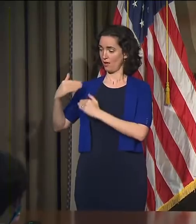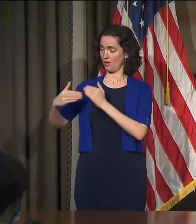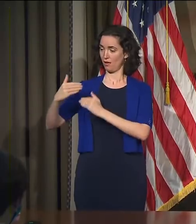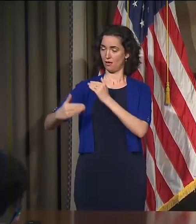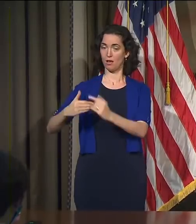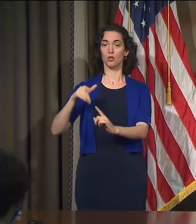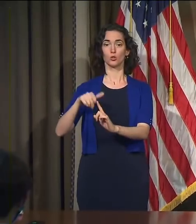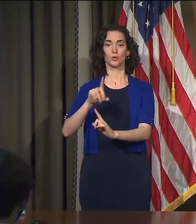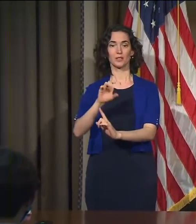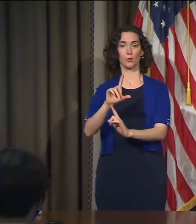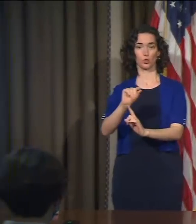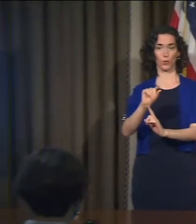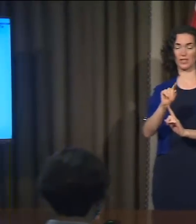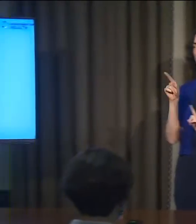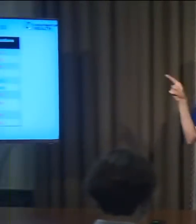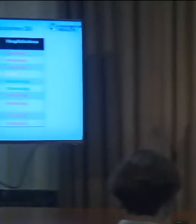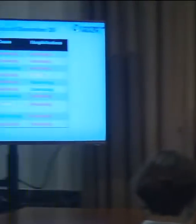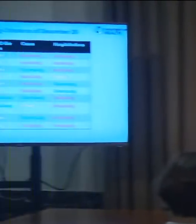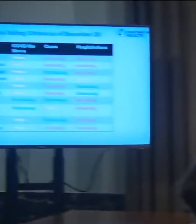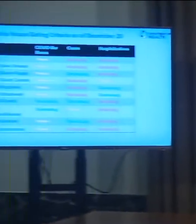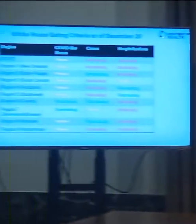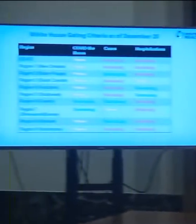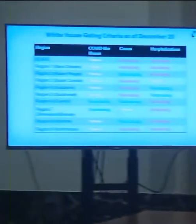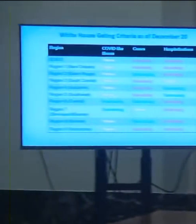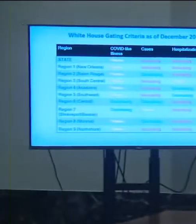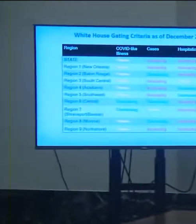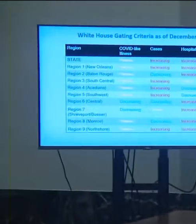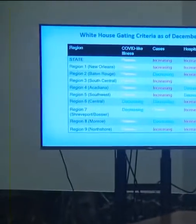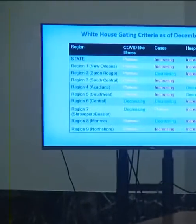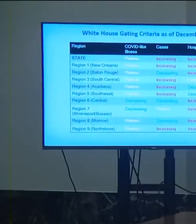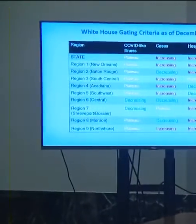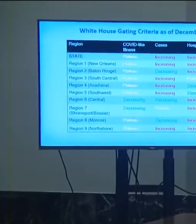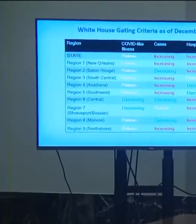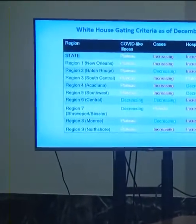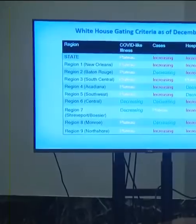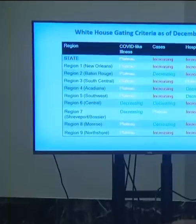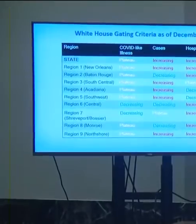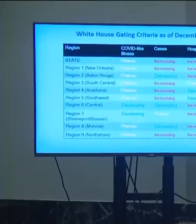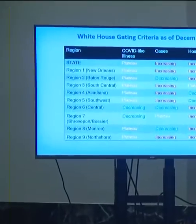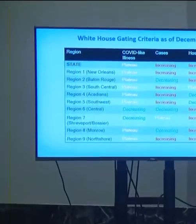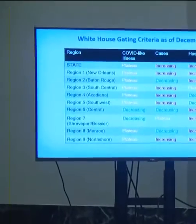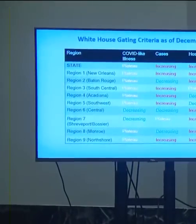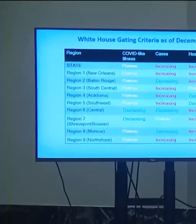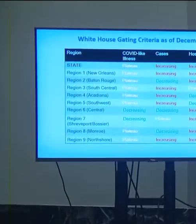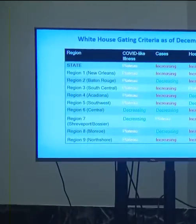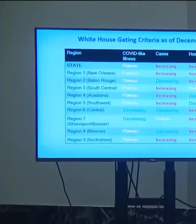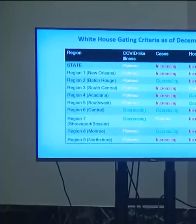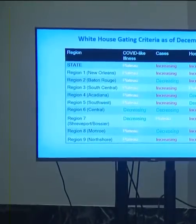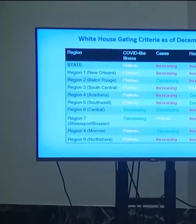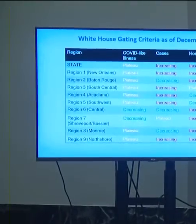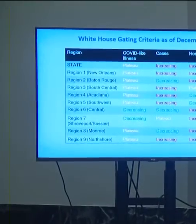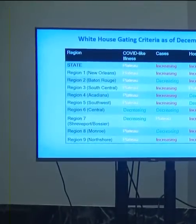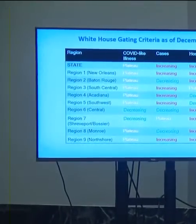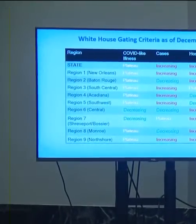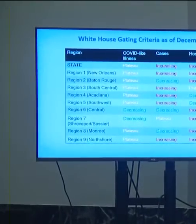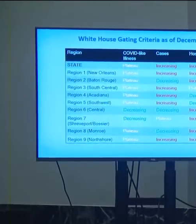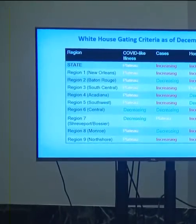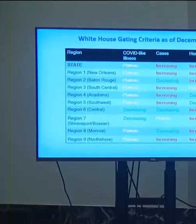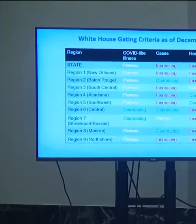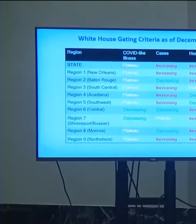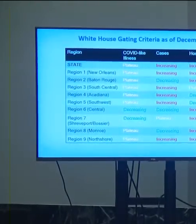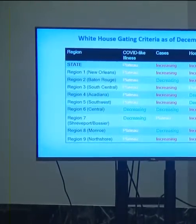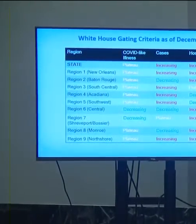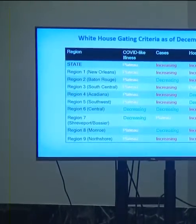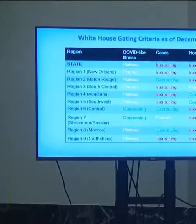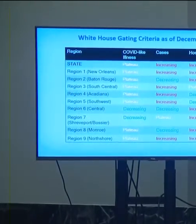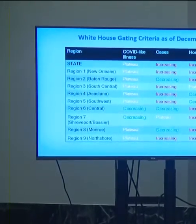bag. COVID-like illnesses are plateauing or decreasing across the state. Cases are, for the most